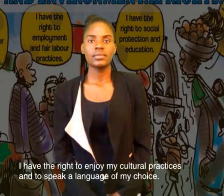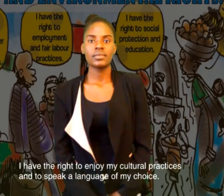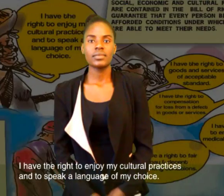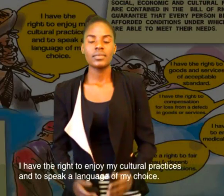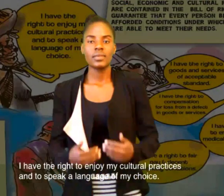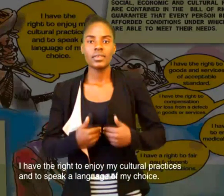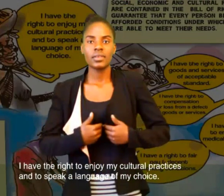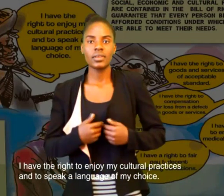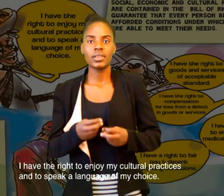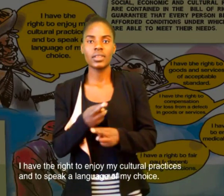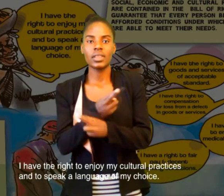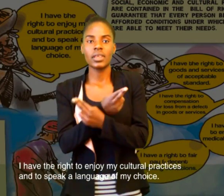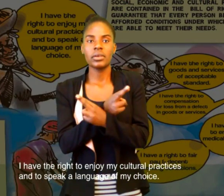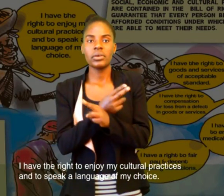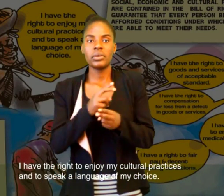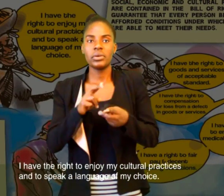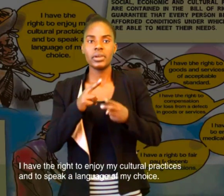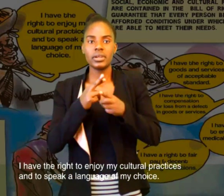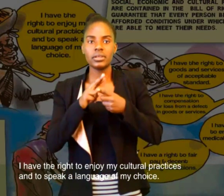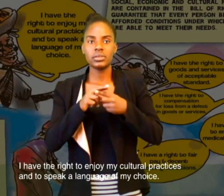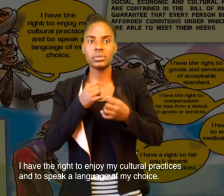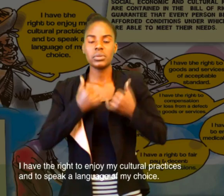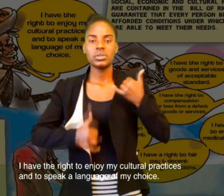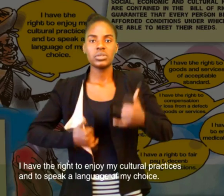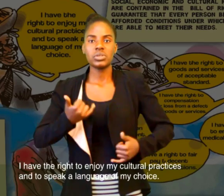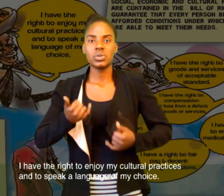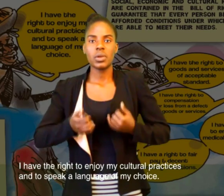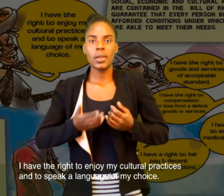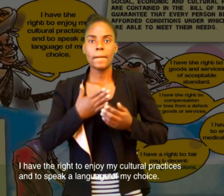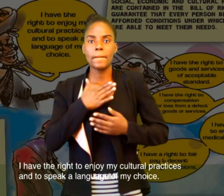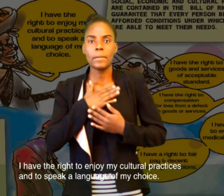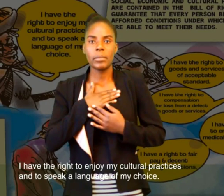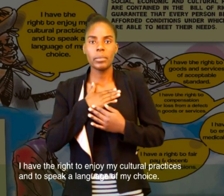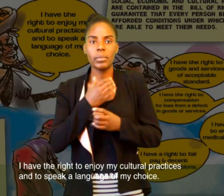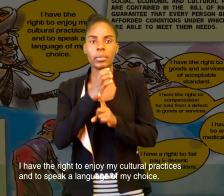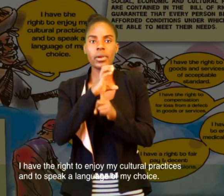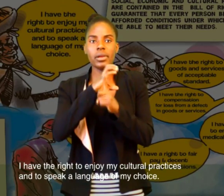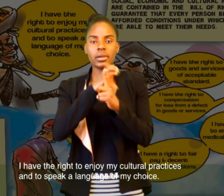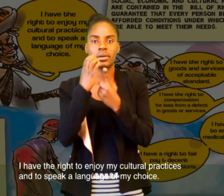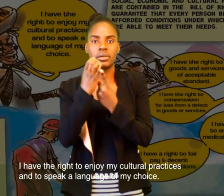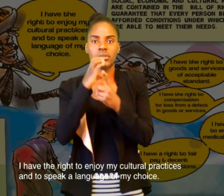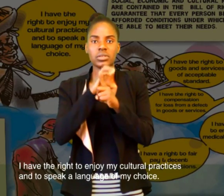I have the right to enjoy my cultural practices and to speak a language of my choice.